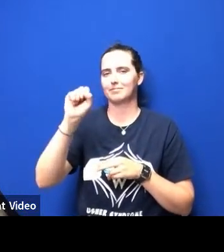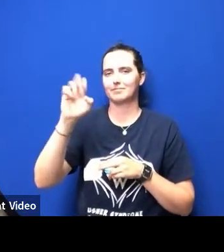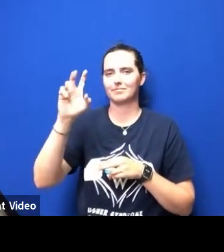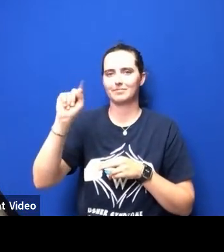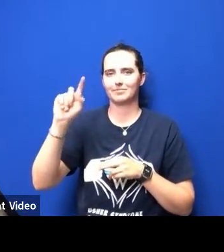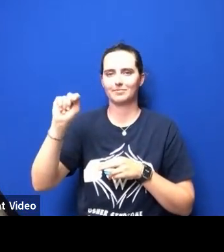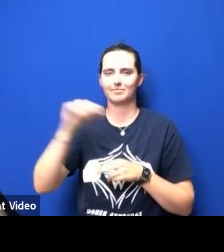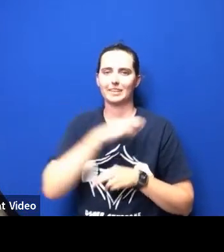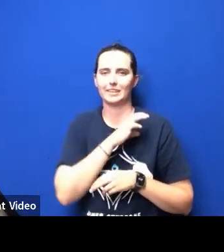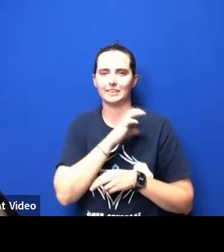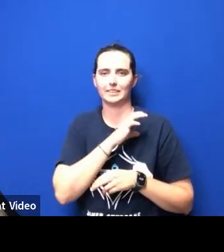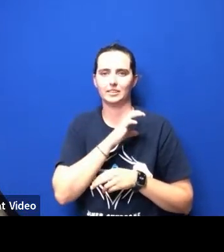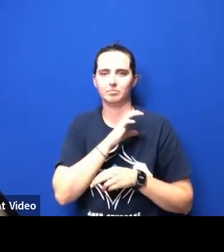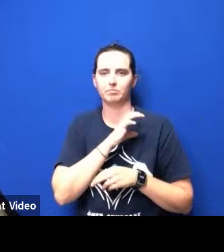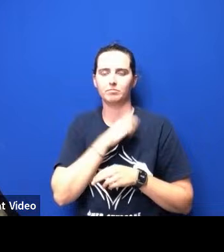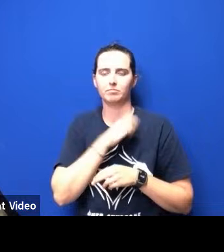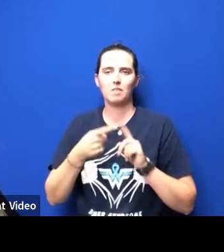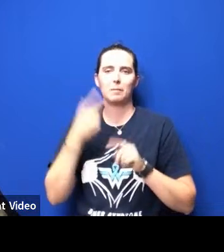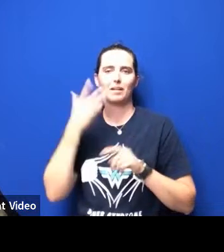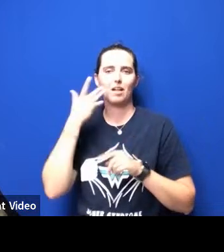Casey Hassett,